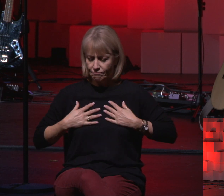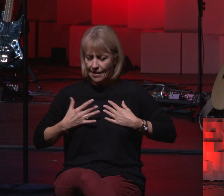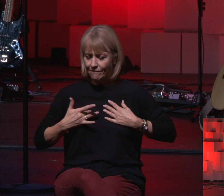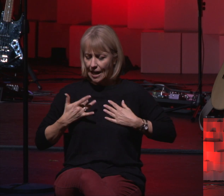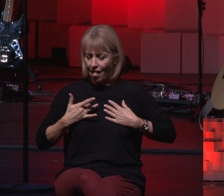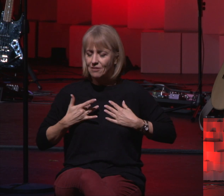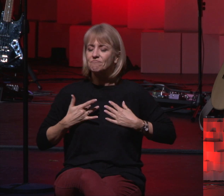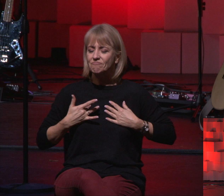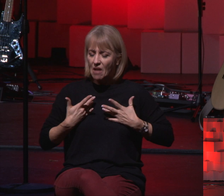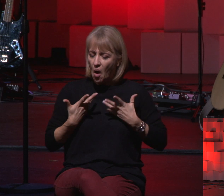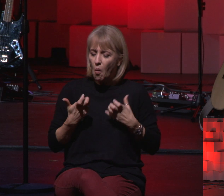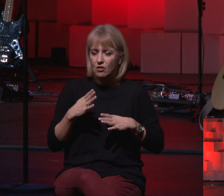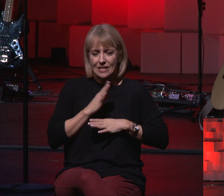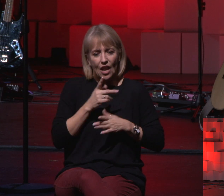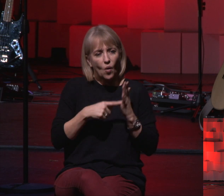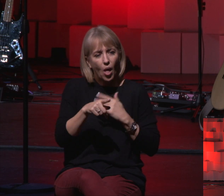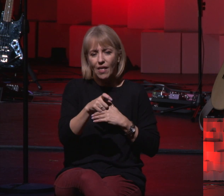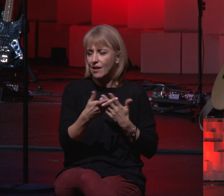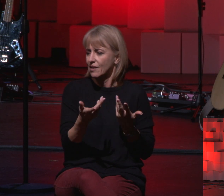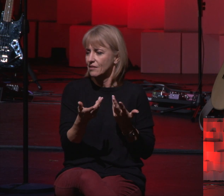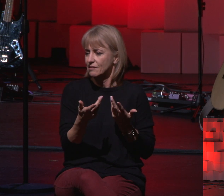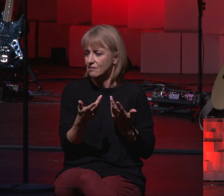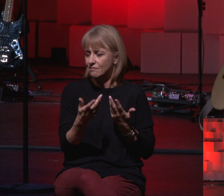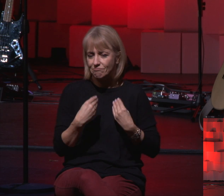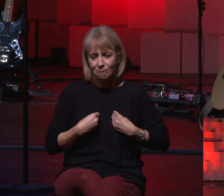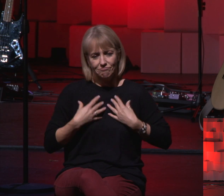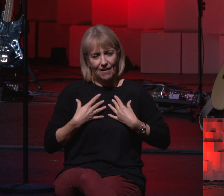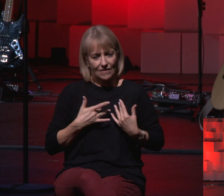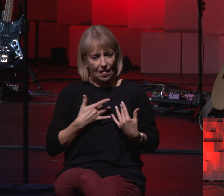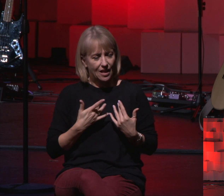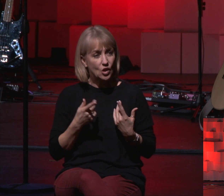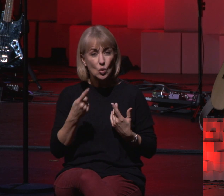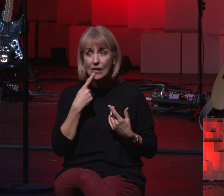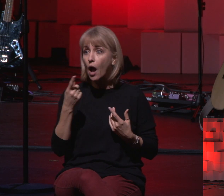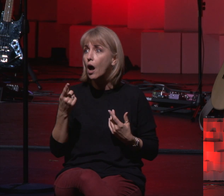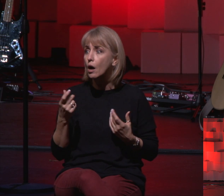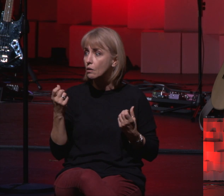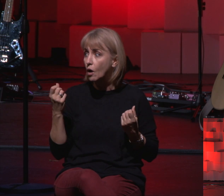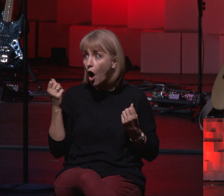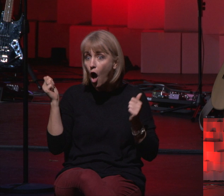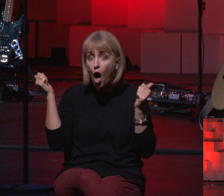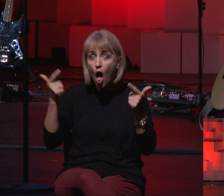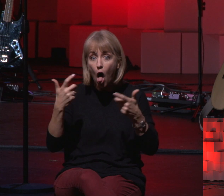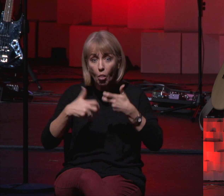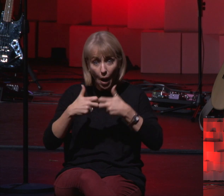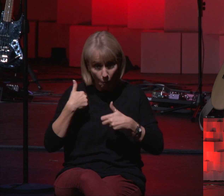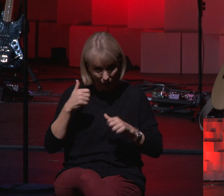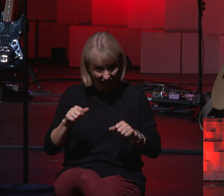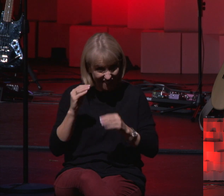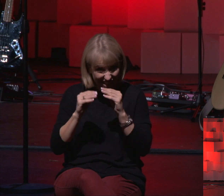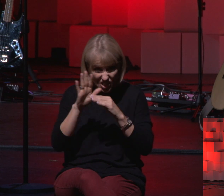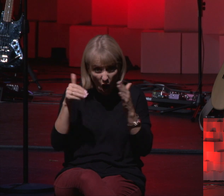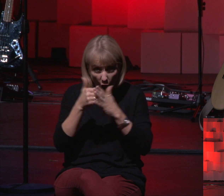to meet the need. See that need? There's needs all around you. Now, we can't fix all of them, but we can sure make a difference